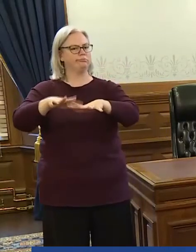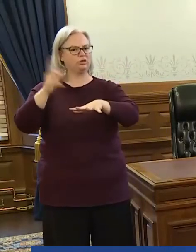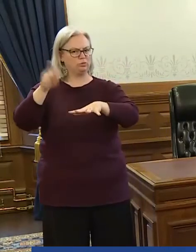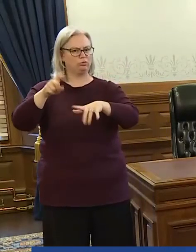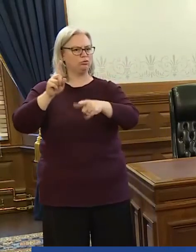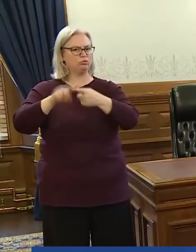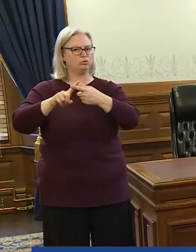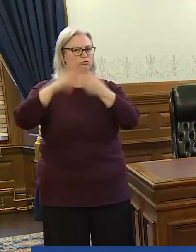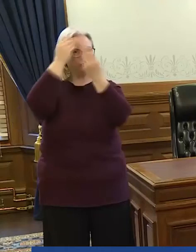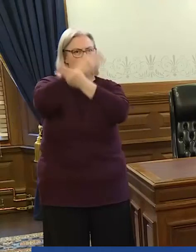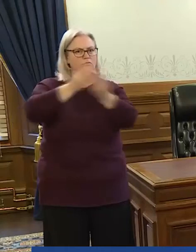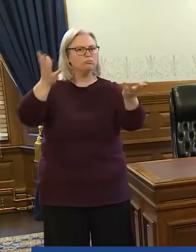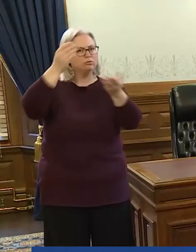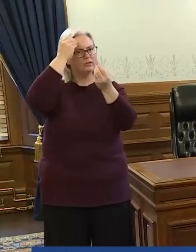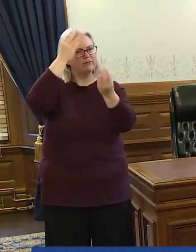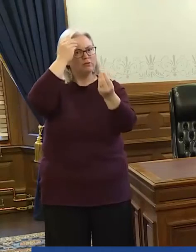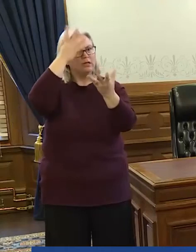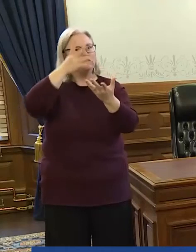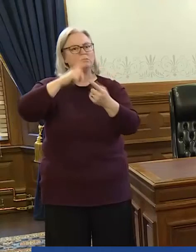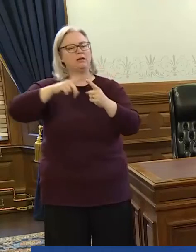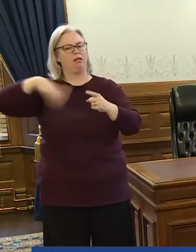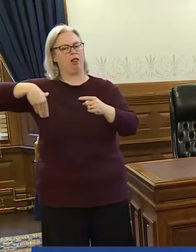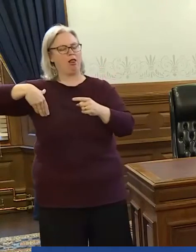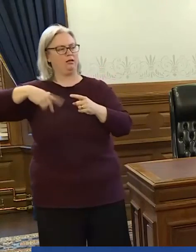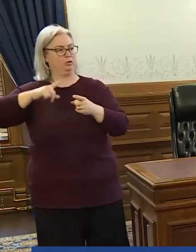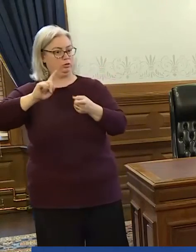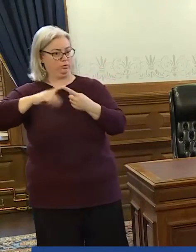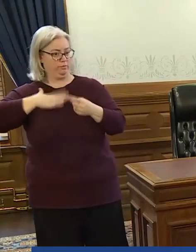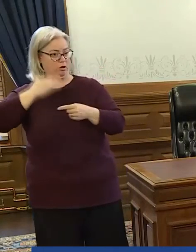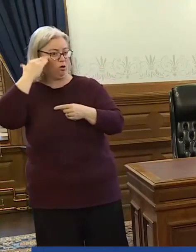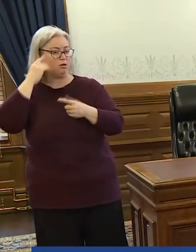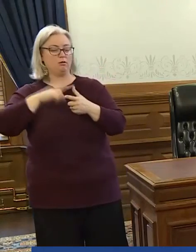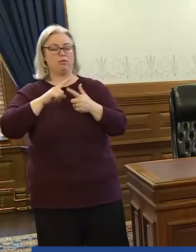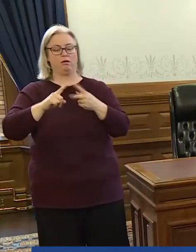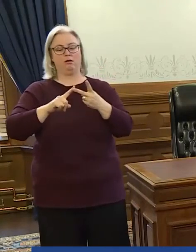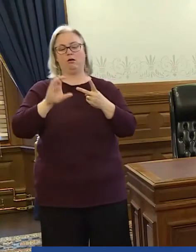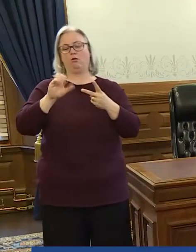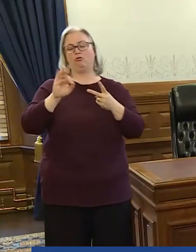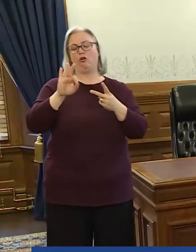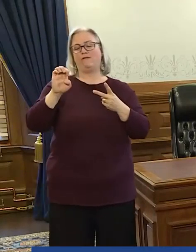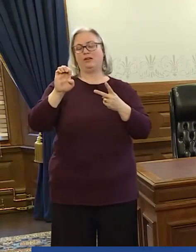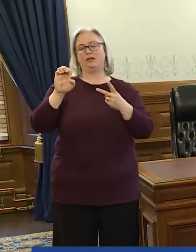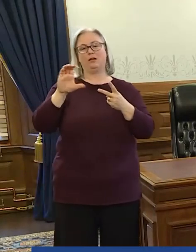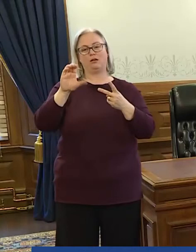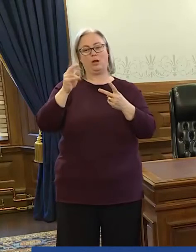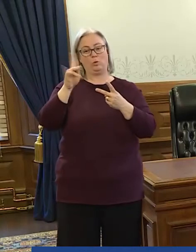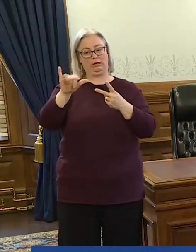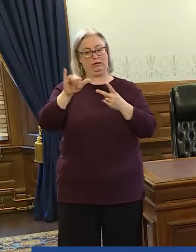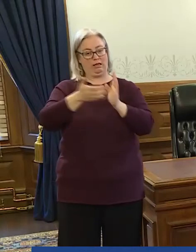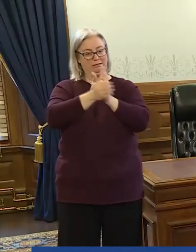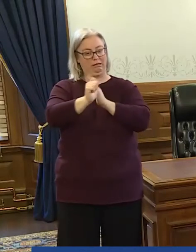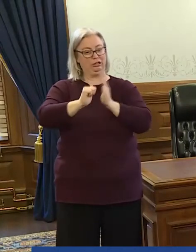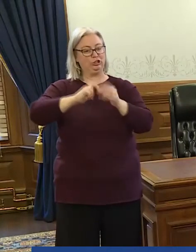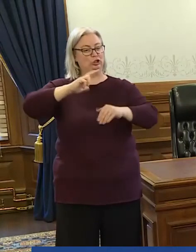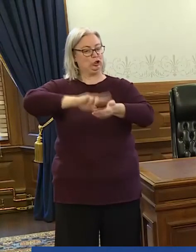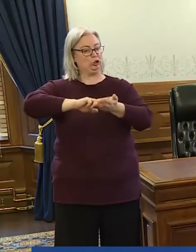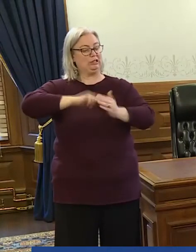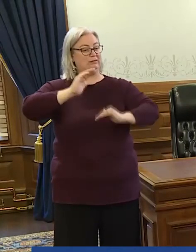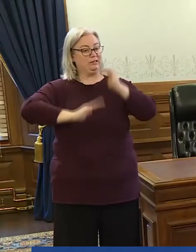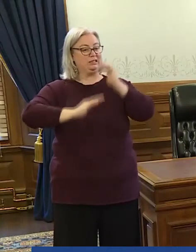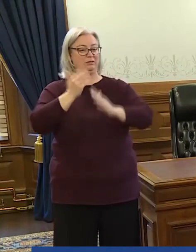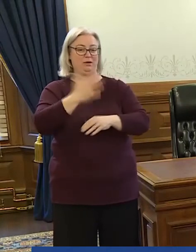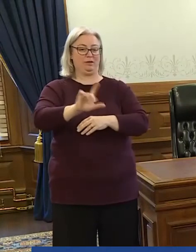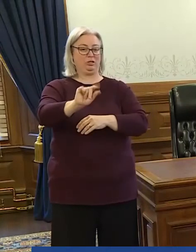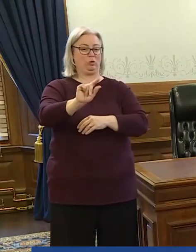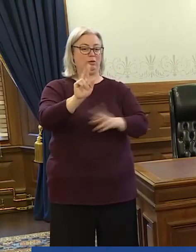supposed to release the details of that, but did not, as far as I know. And then this Coffee County skilled nursing facility, which maybe about 20